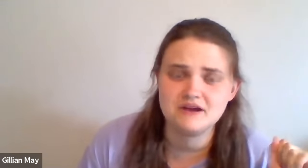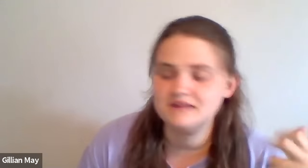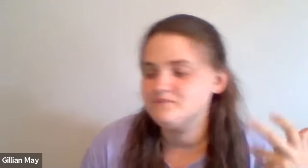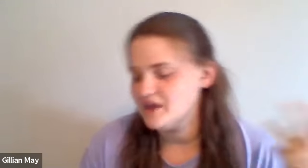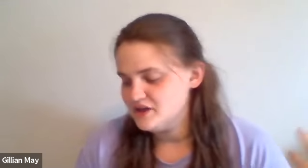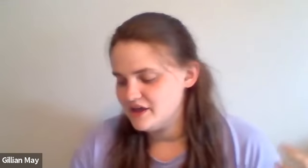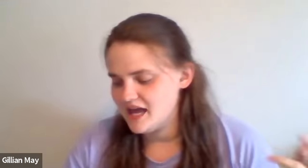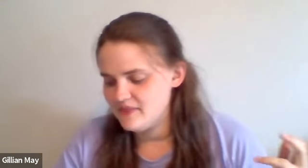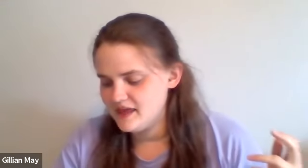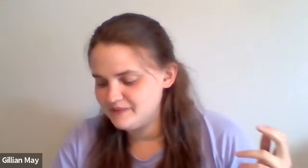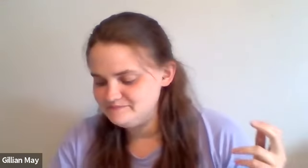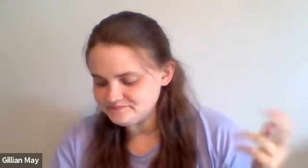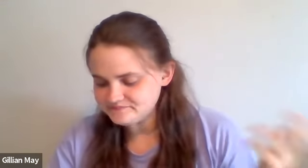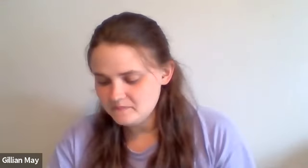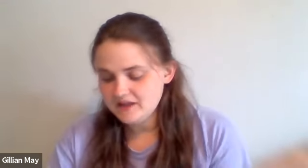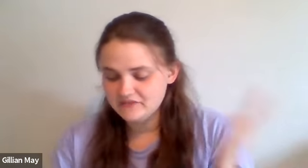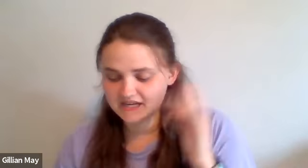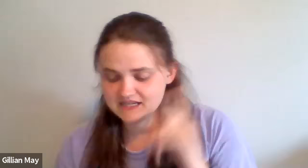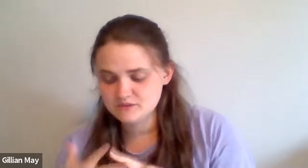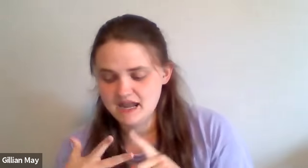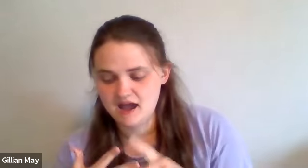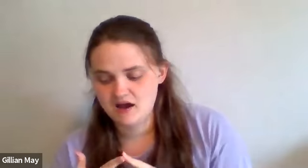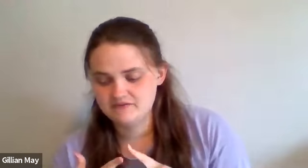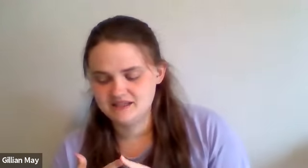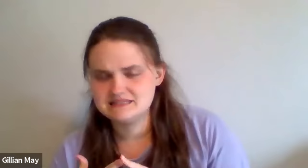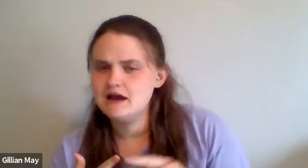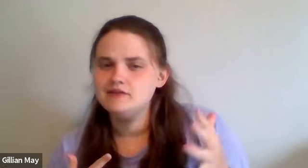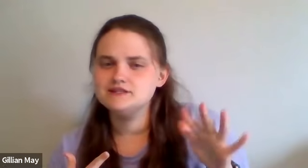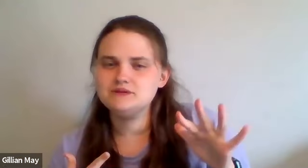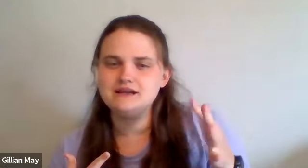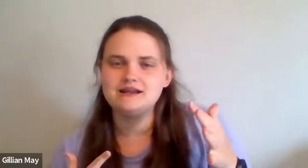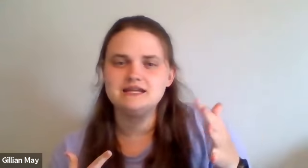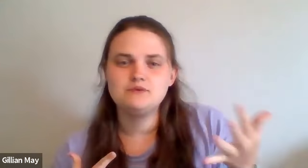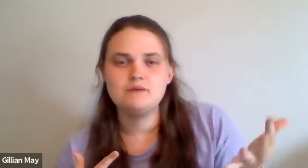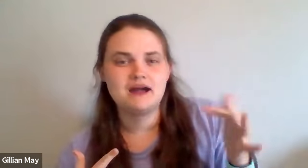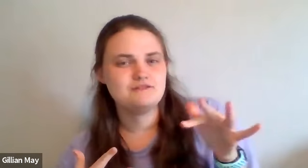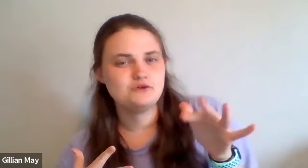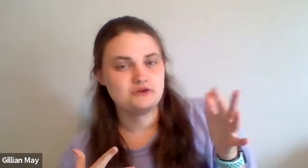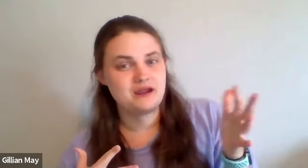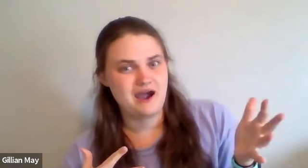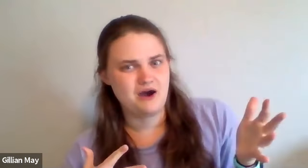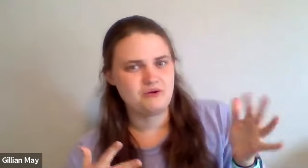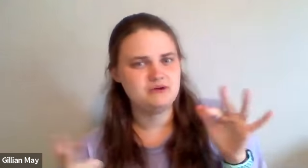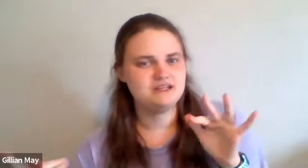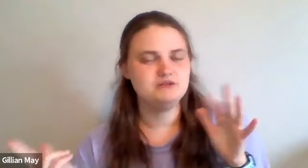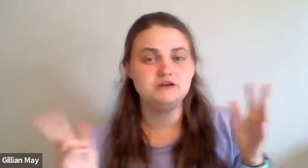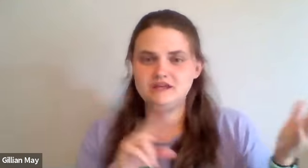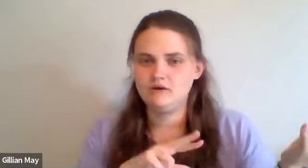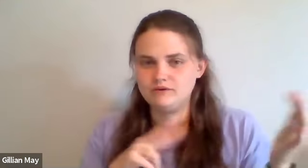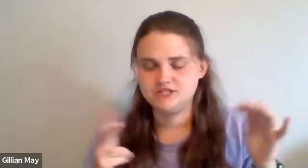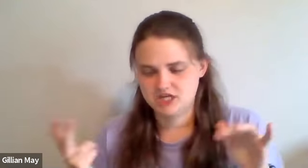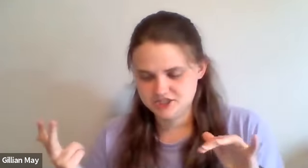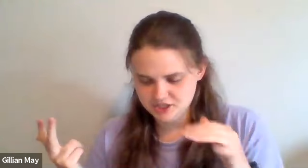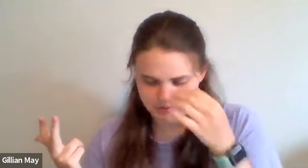right. And then the next one I have is, this one I kind of keep going back and forth on how we can do it, and we can always change it,